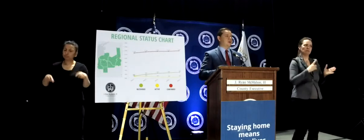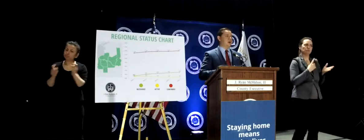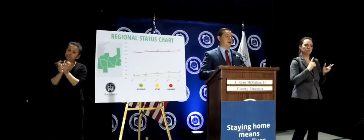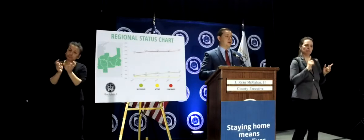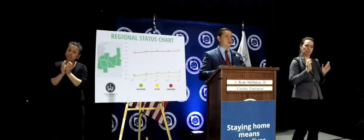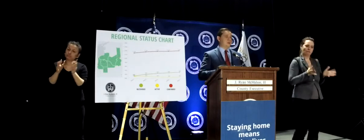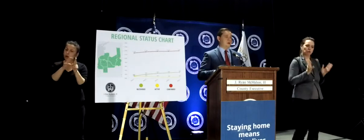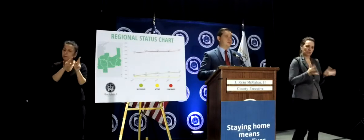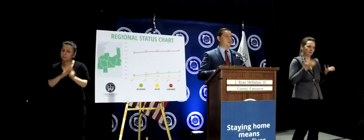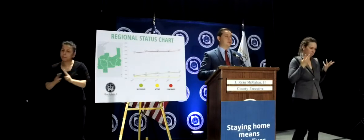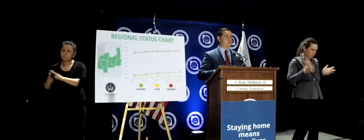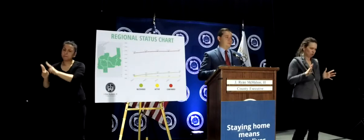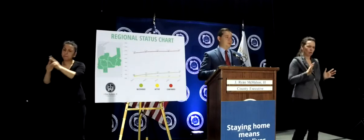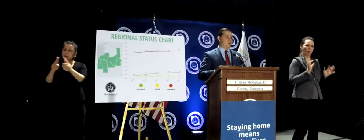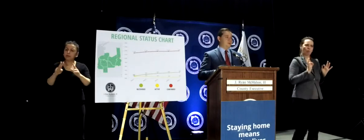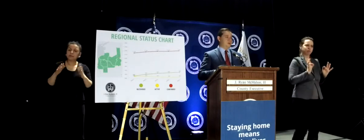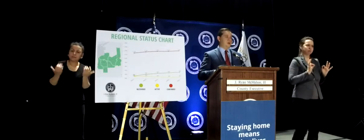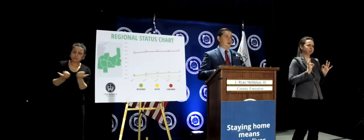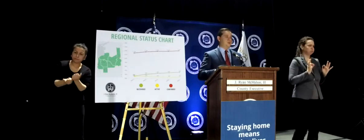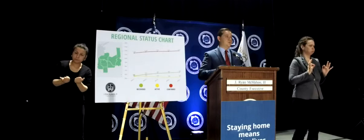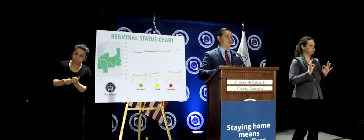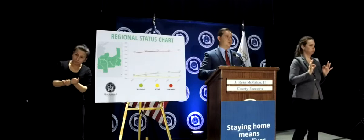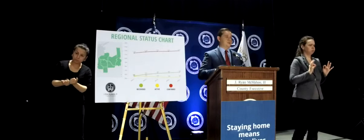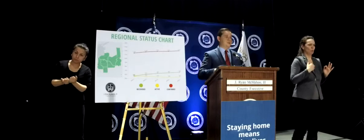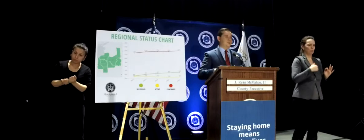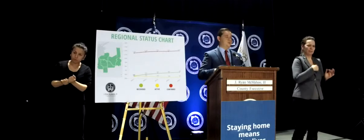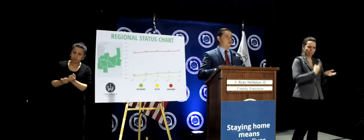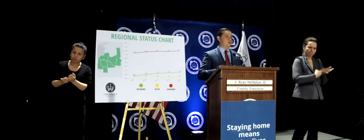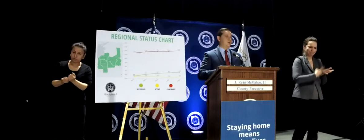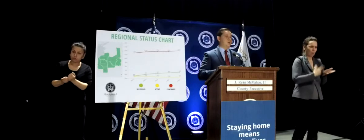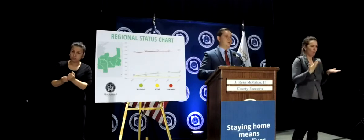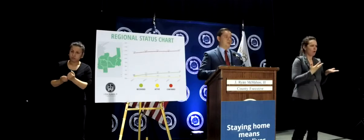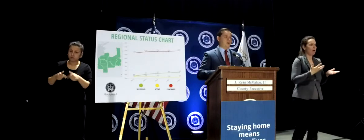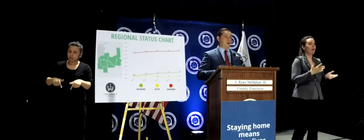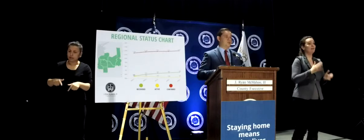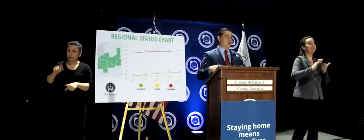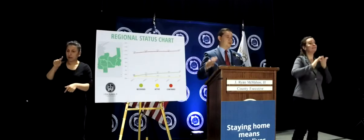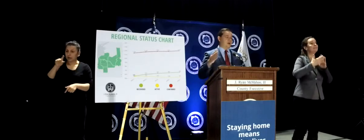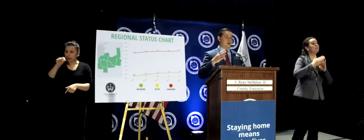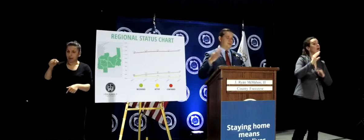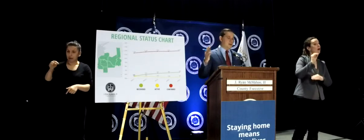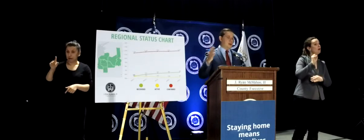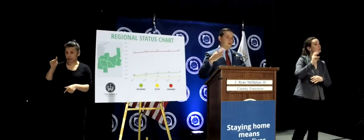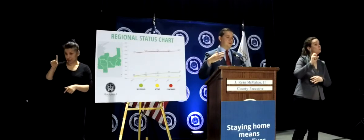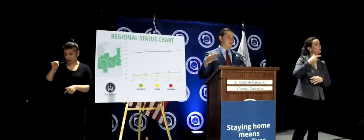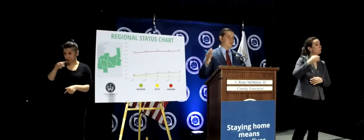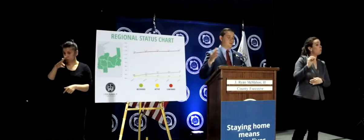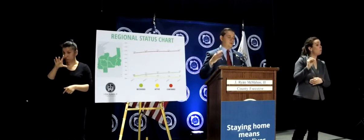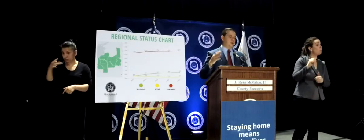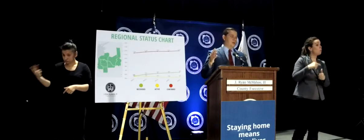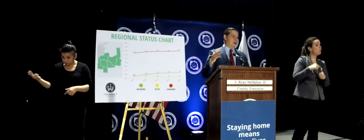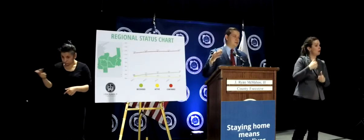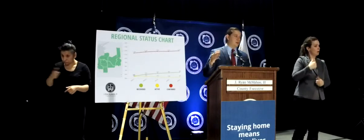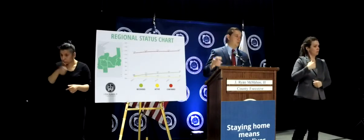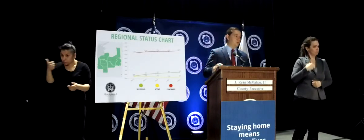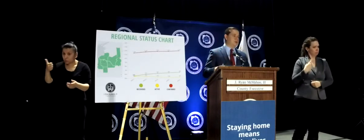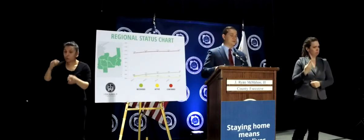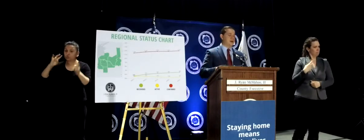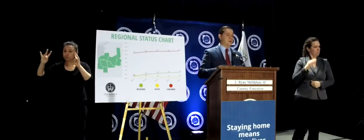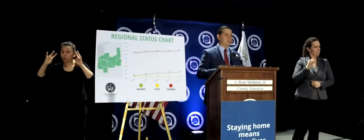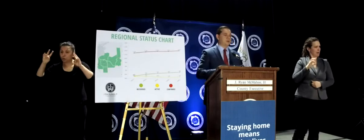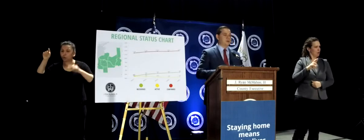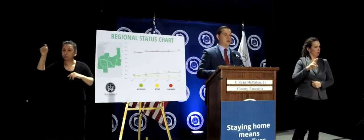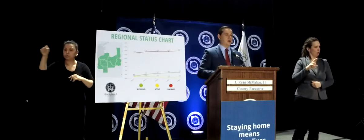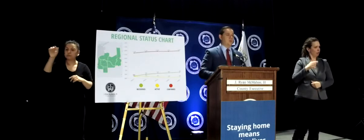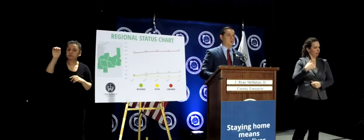discussing and get our cities' input. Oswego, as the city of Oswego, Mayor Walsh and I talk every day. We've been in lockstep with what